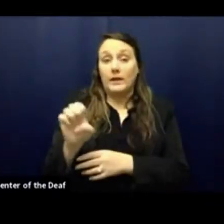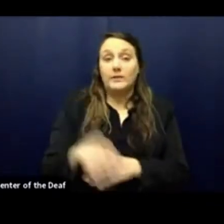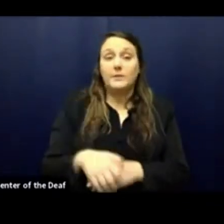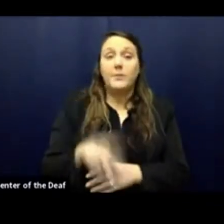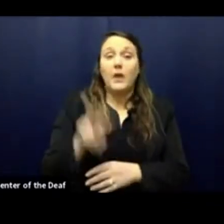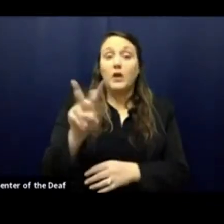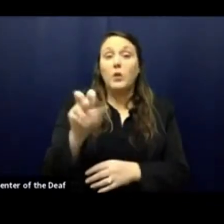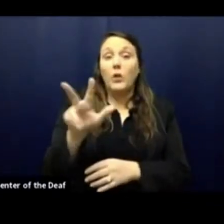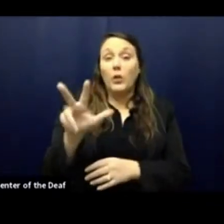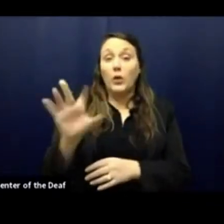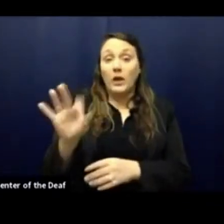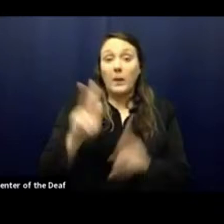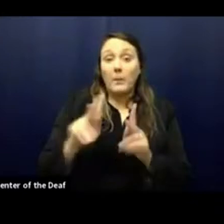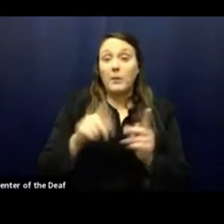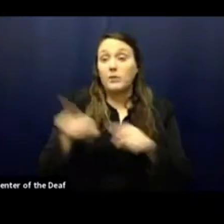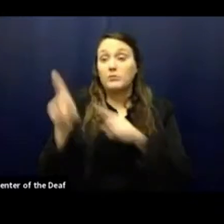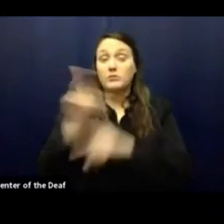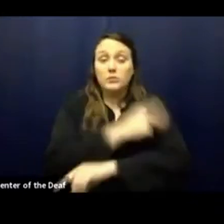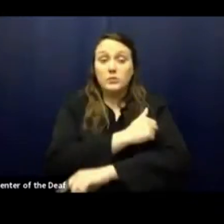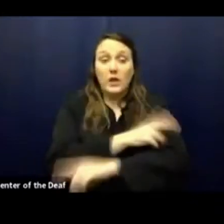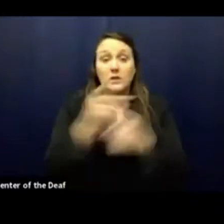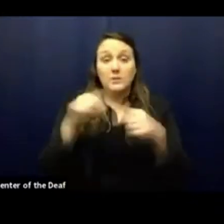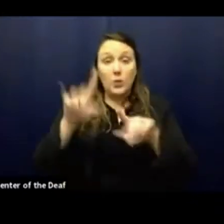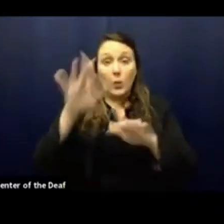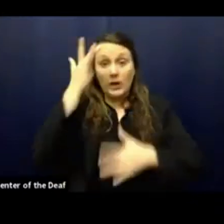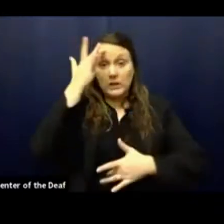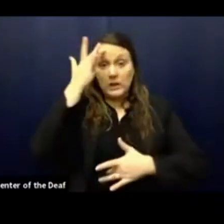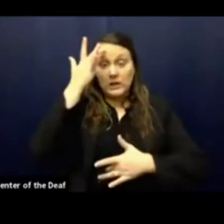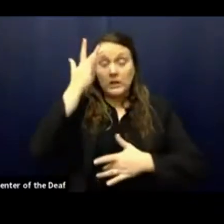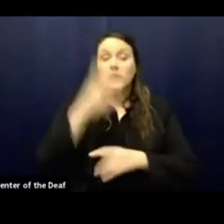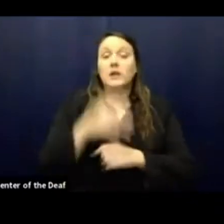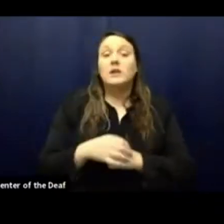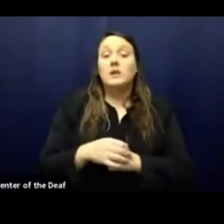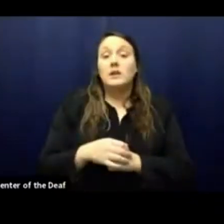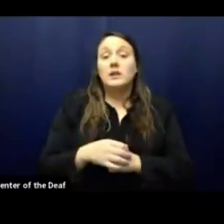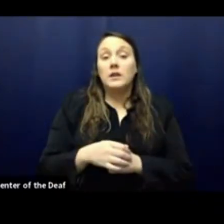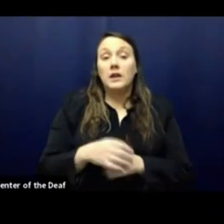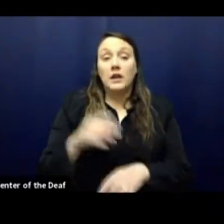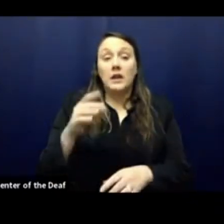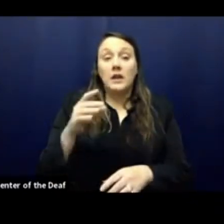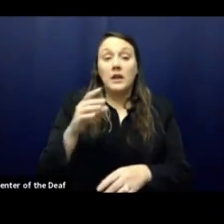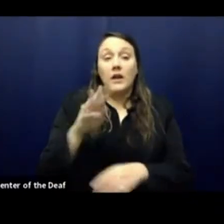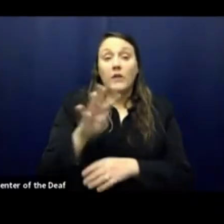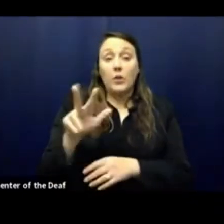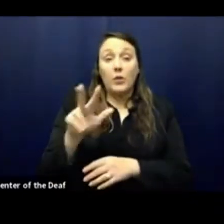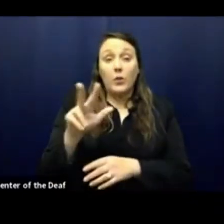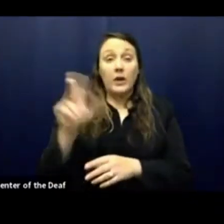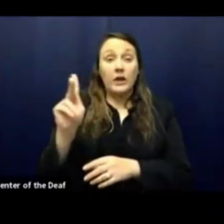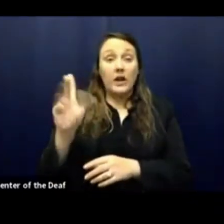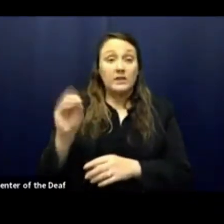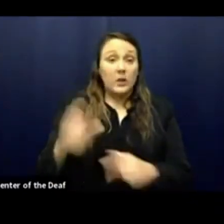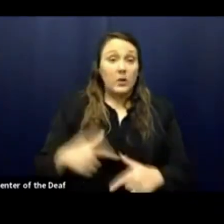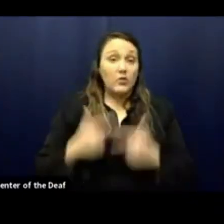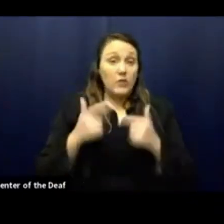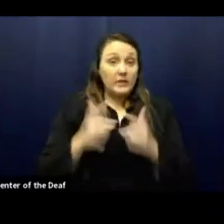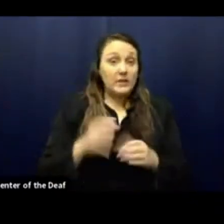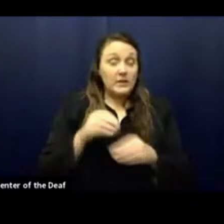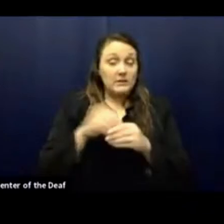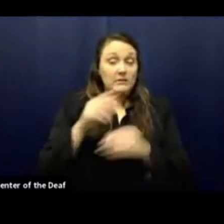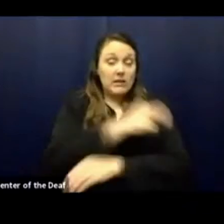239 individuals have been hospitalized at some point in their illness. 43 Knox County residents are currently